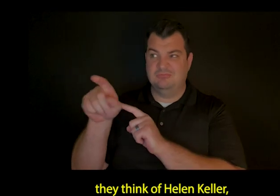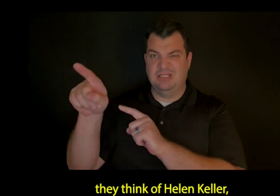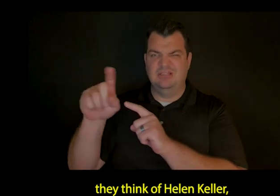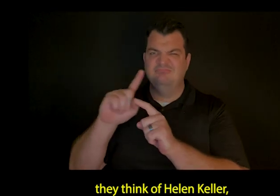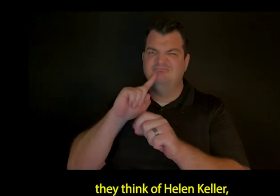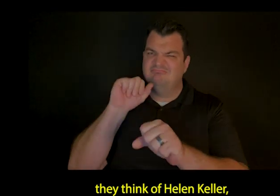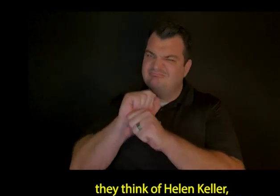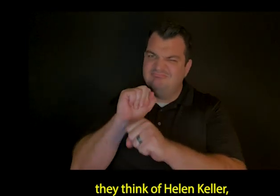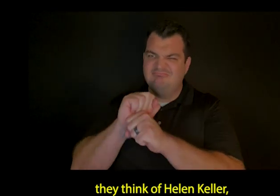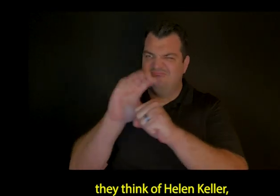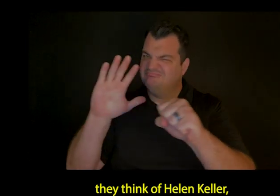deaf.